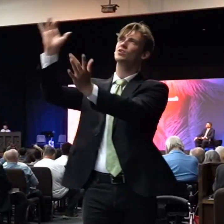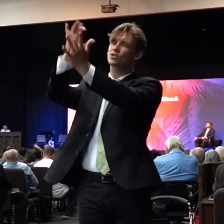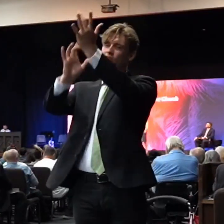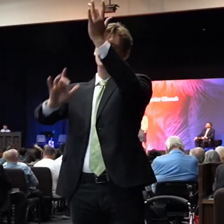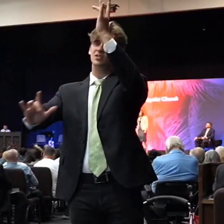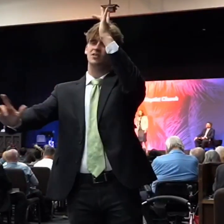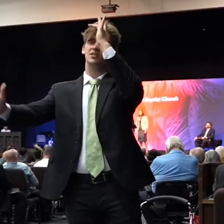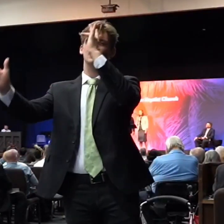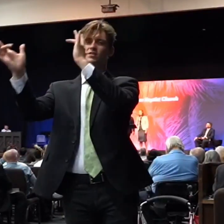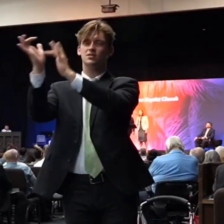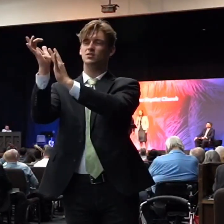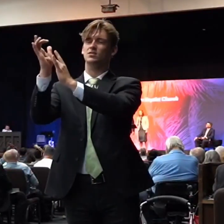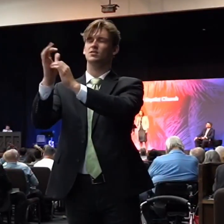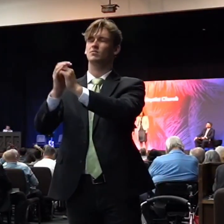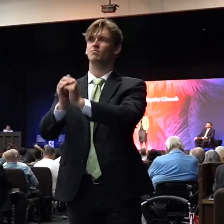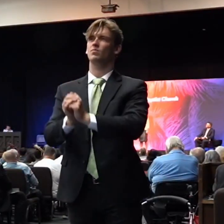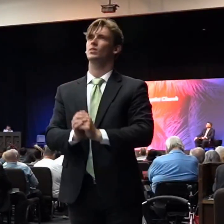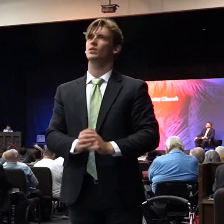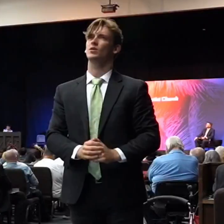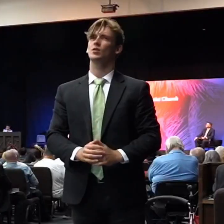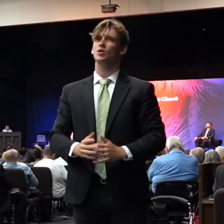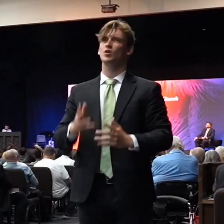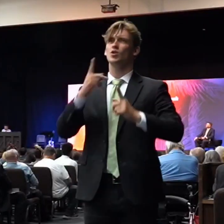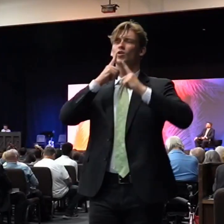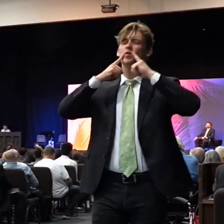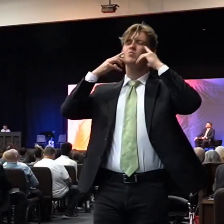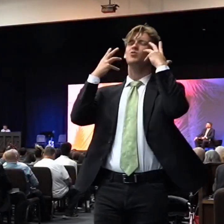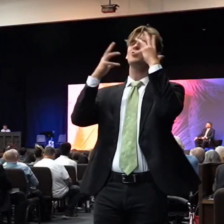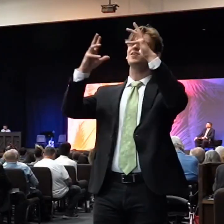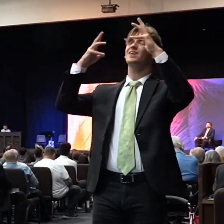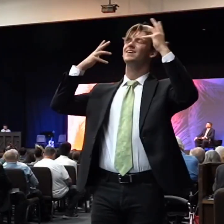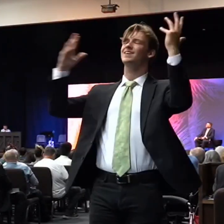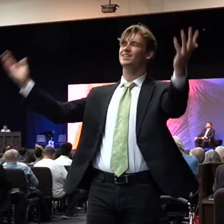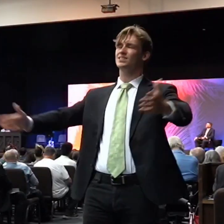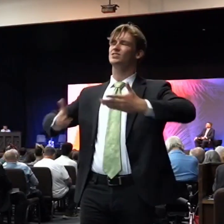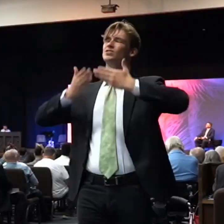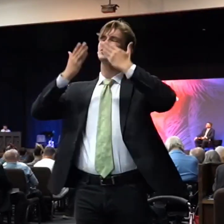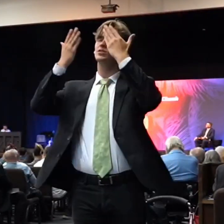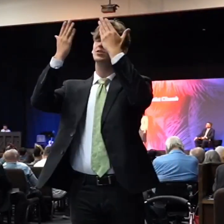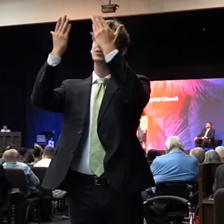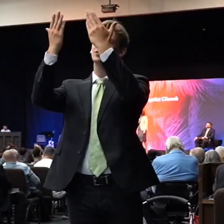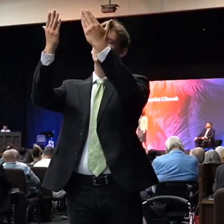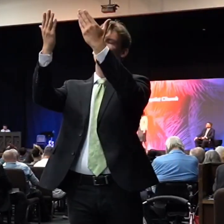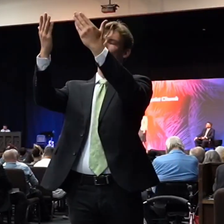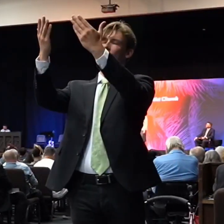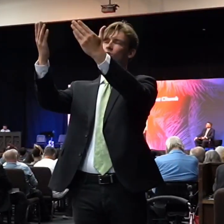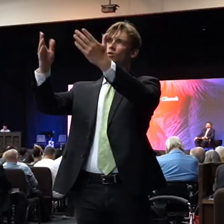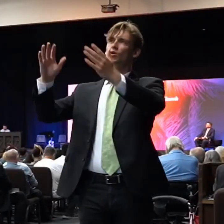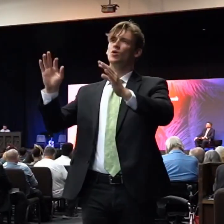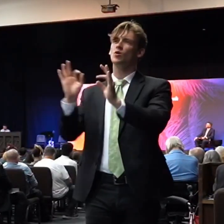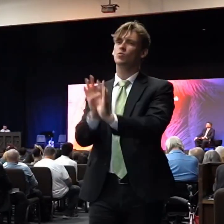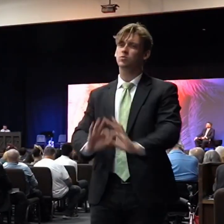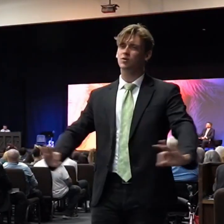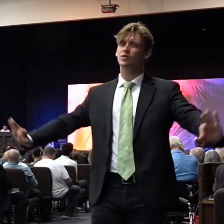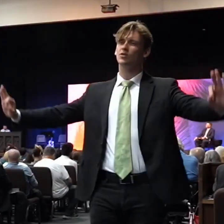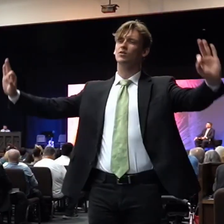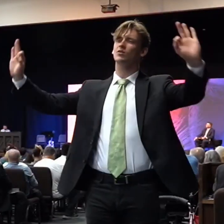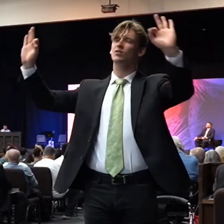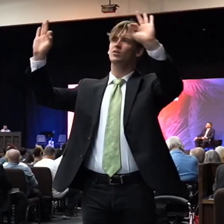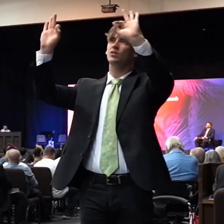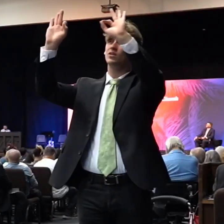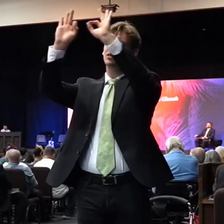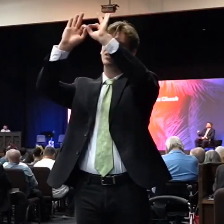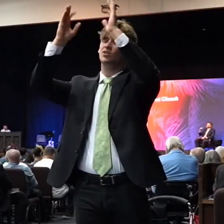Jesus. You deserve the praise. Worthy is your name.